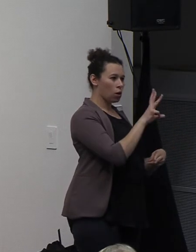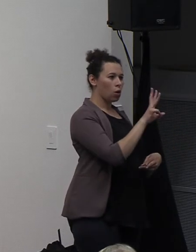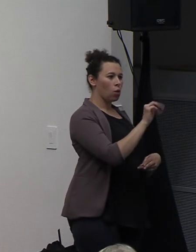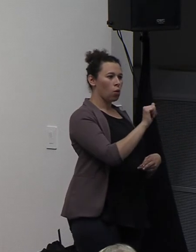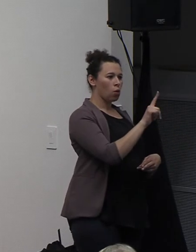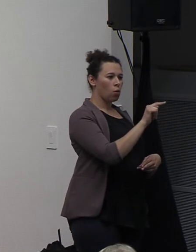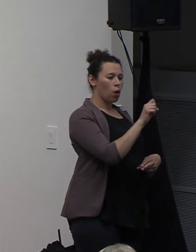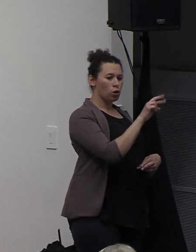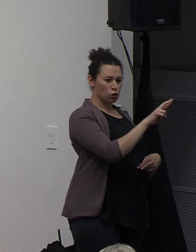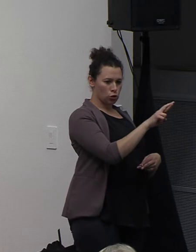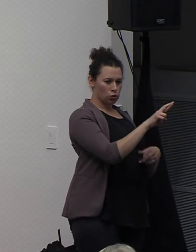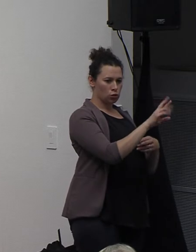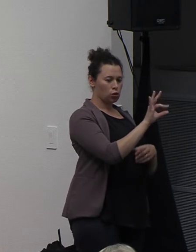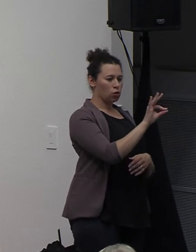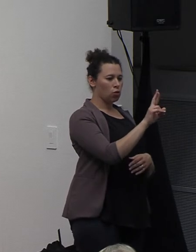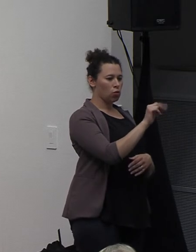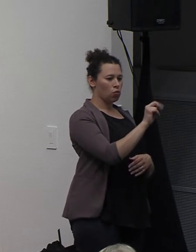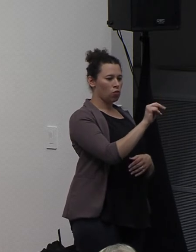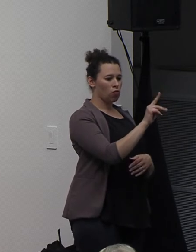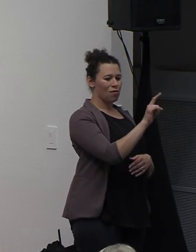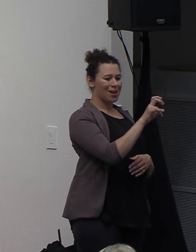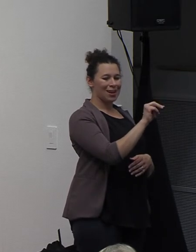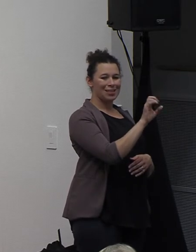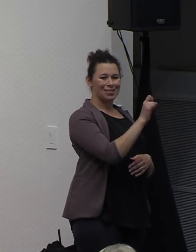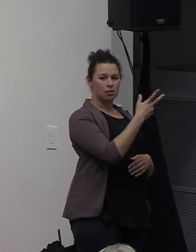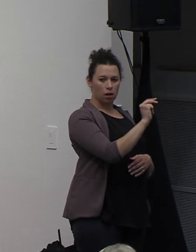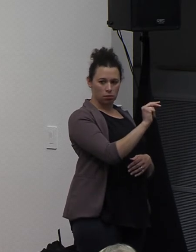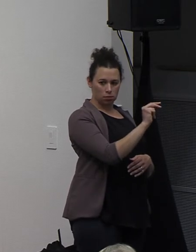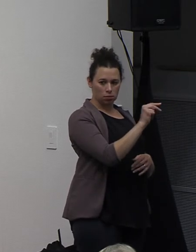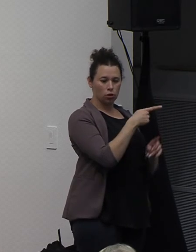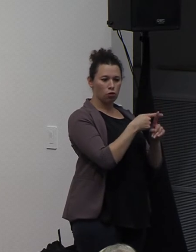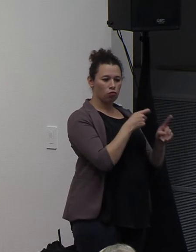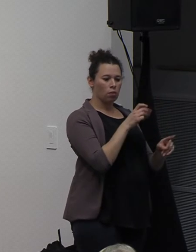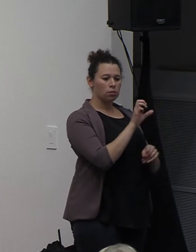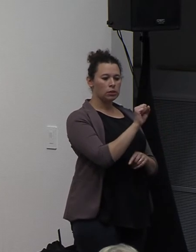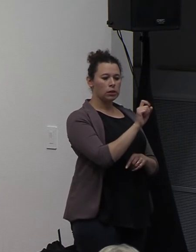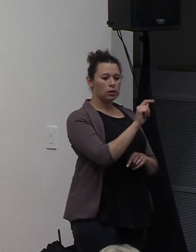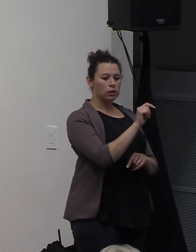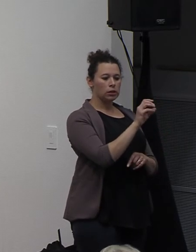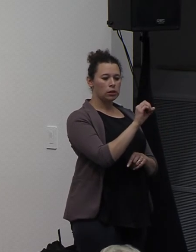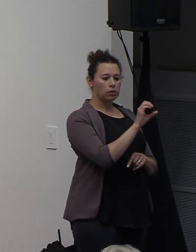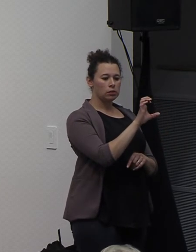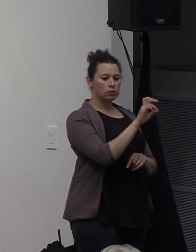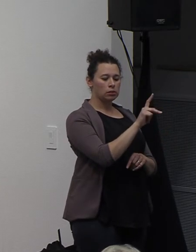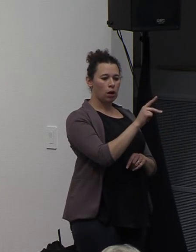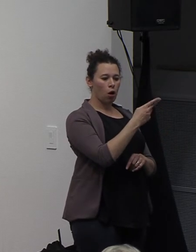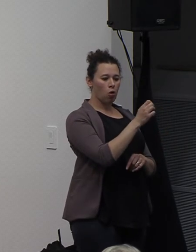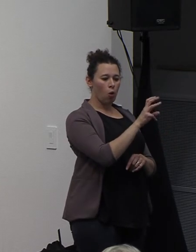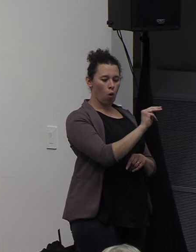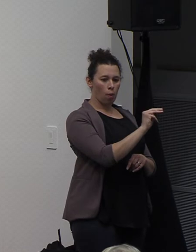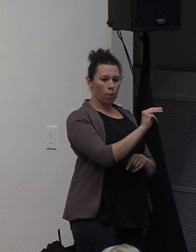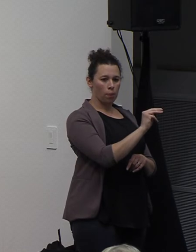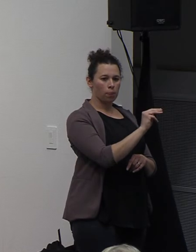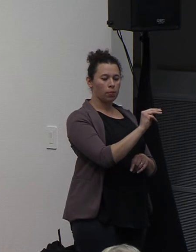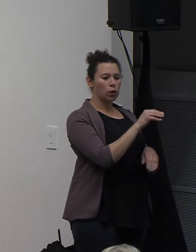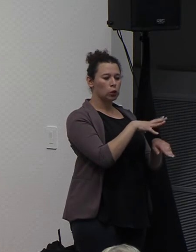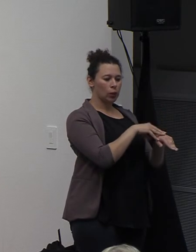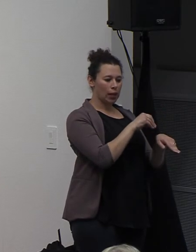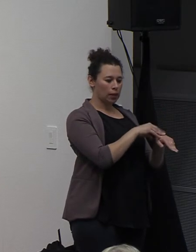Walter Frankenstein. He comes from Stockholm in Sweden. And the other guy, Horst